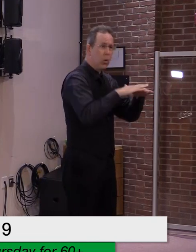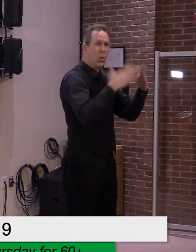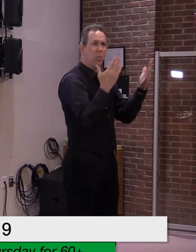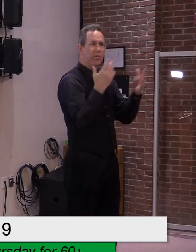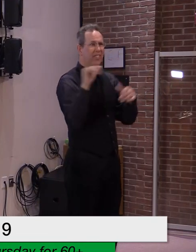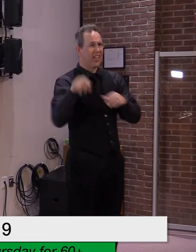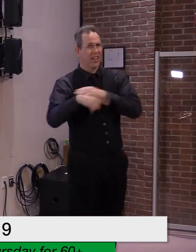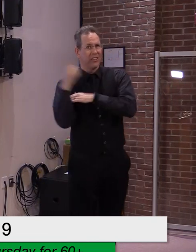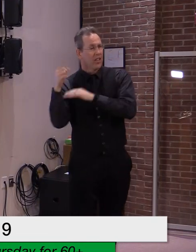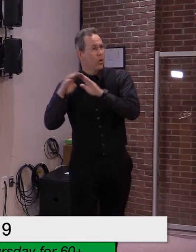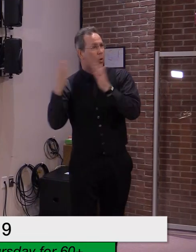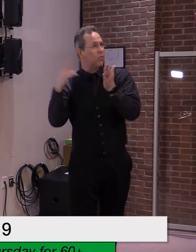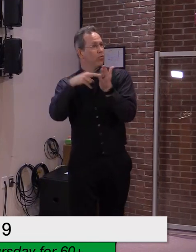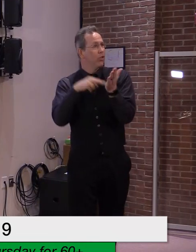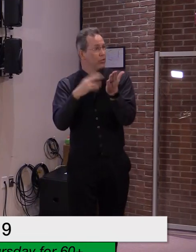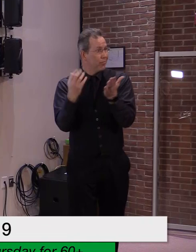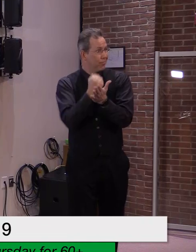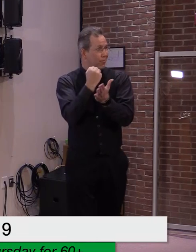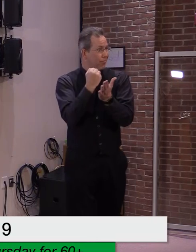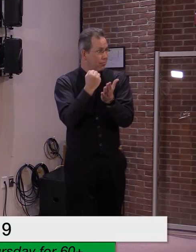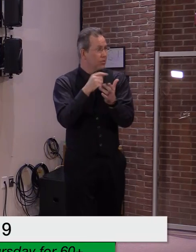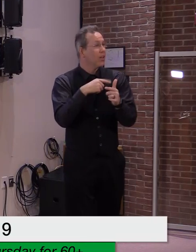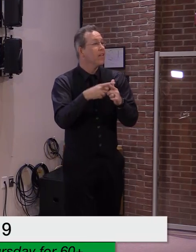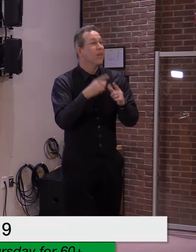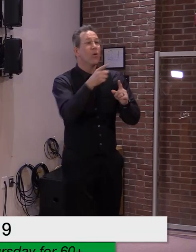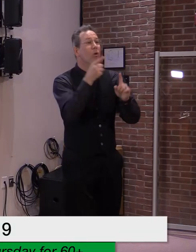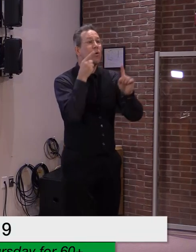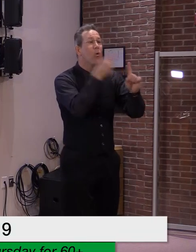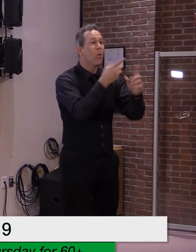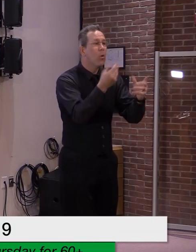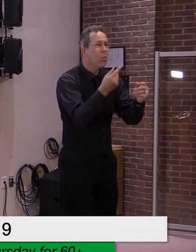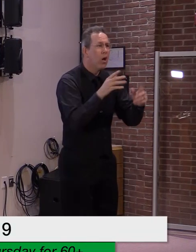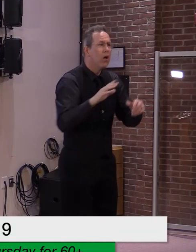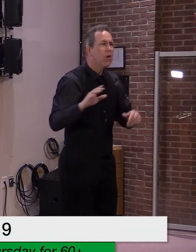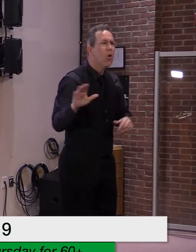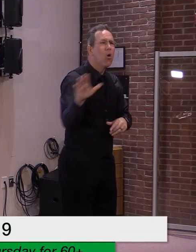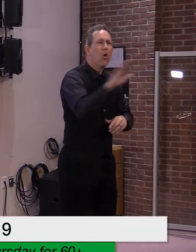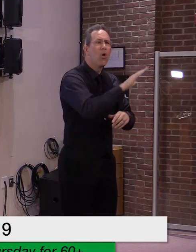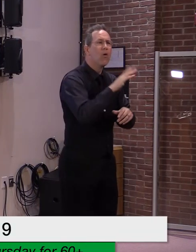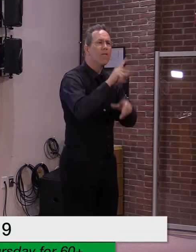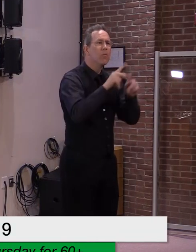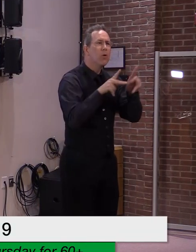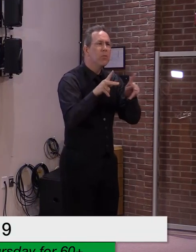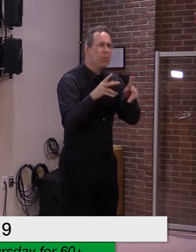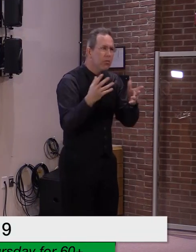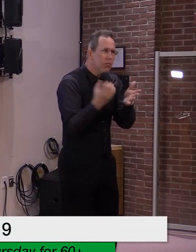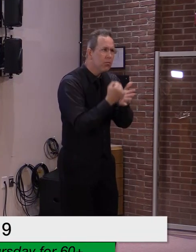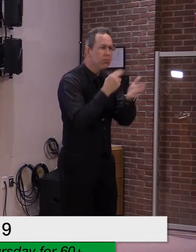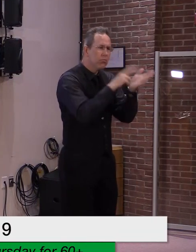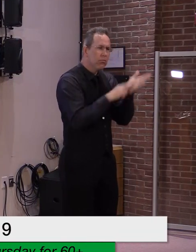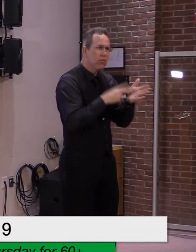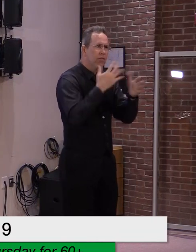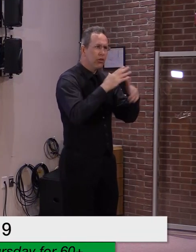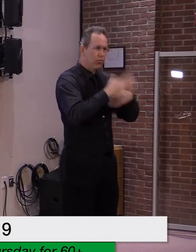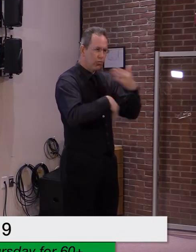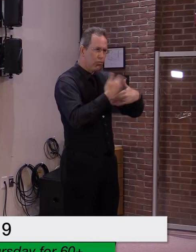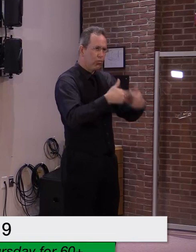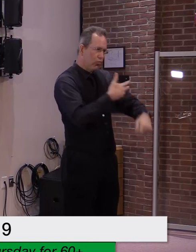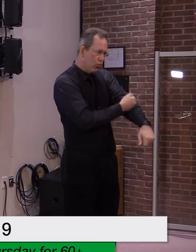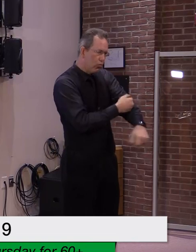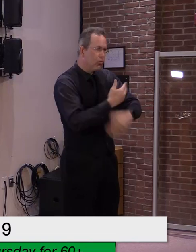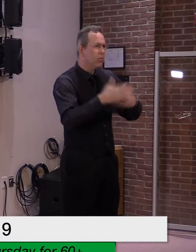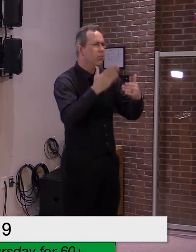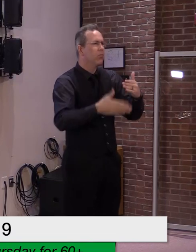all Vermonters fully vaccinated by July 1st. We are focusing on administering as